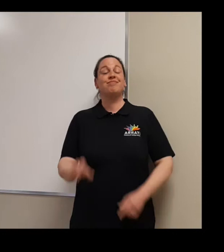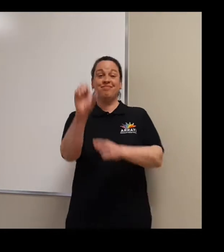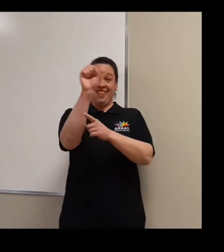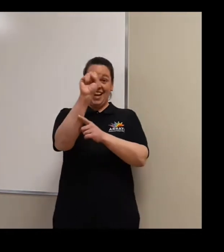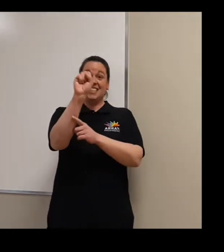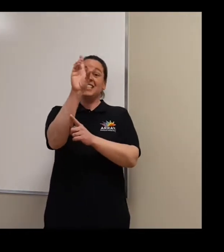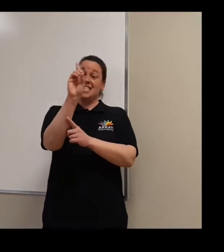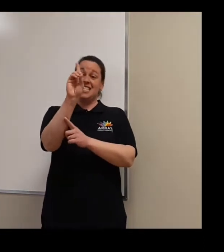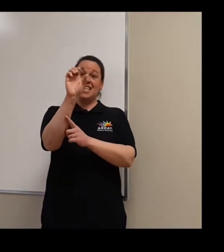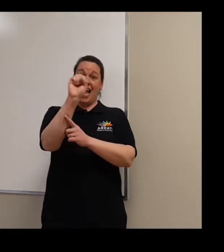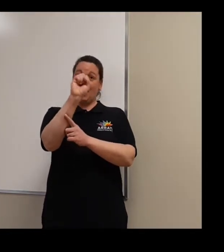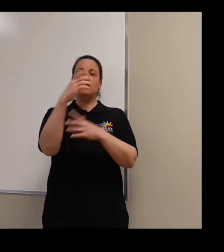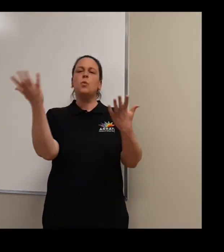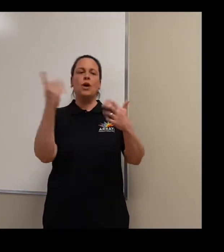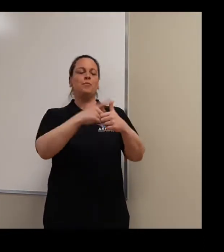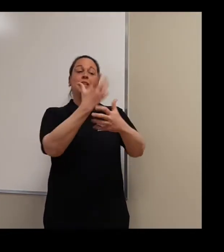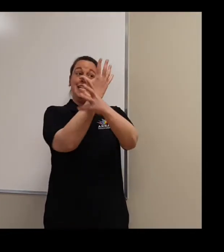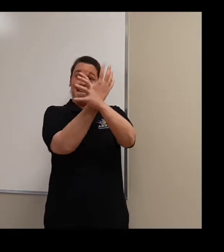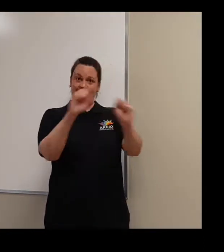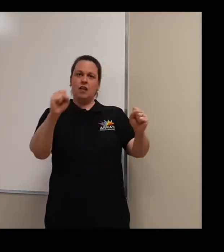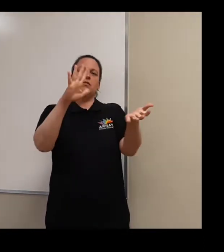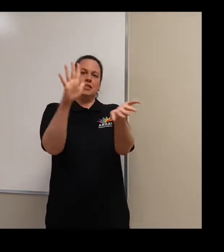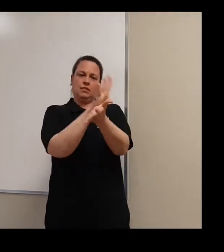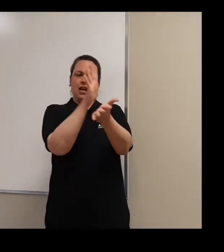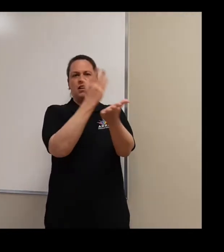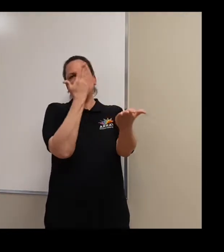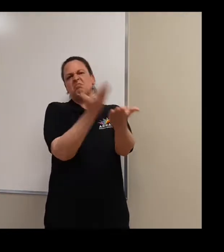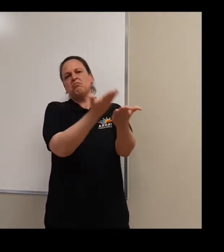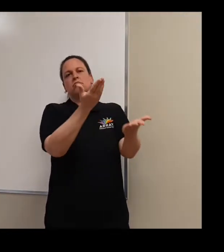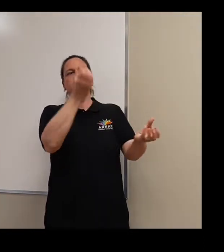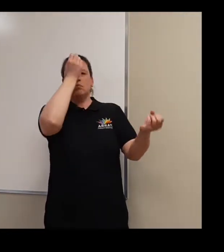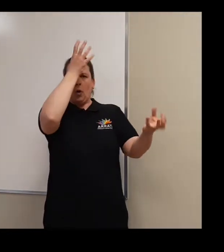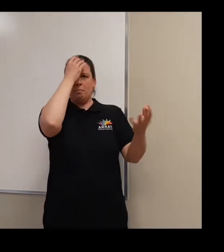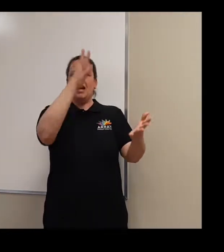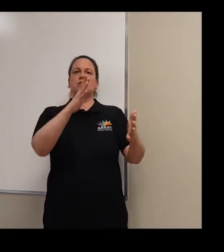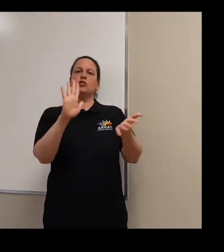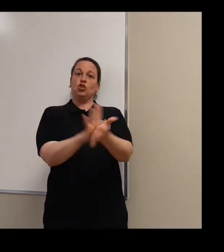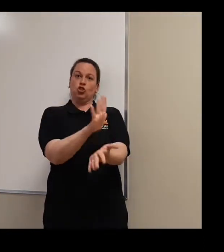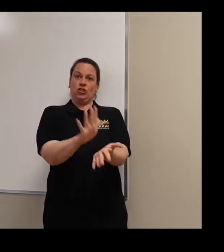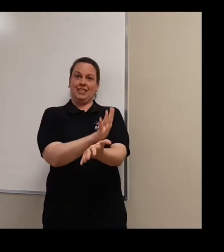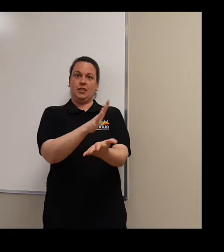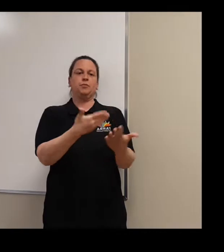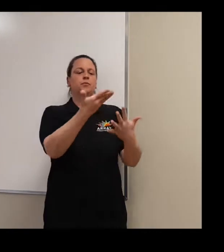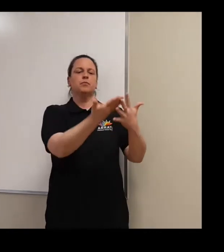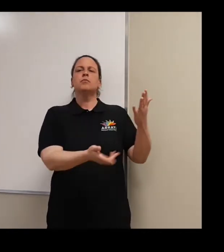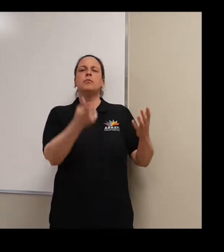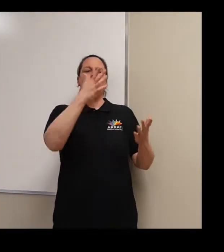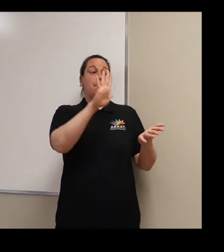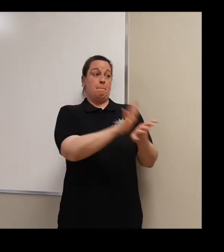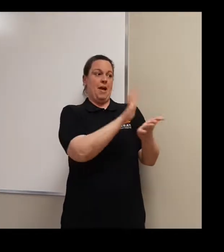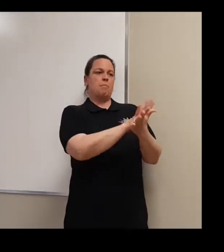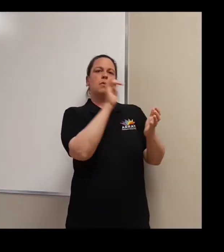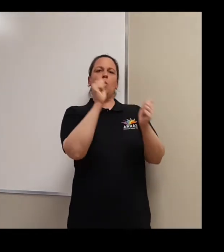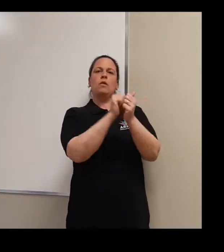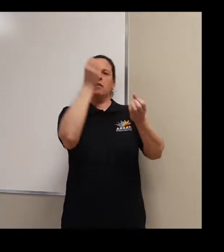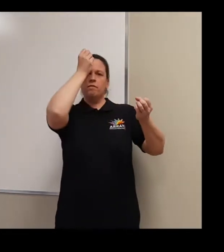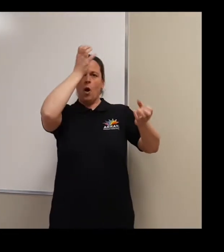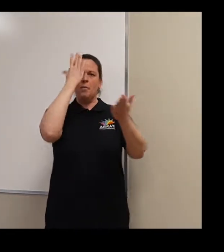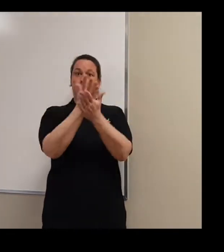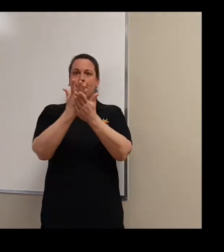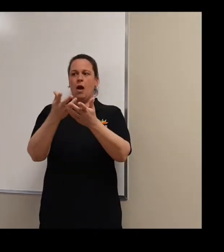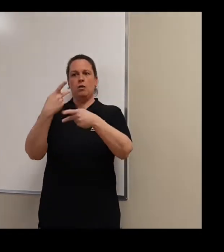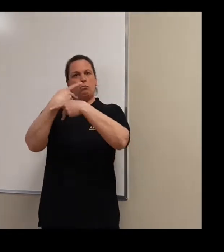The SDS is a safety data sheet. It contains important information about products that you would be